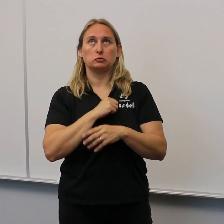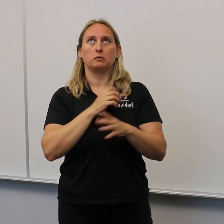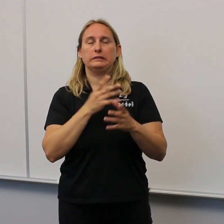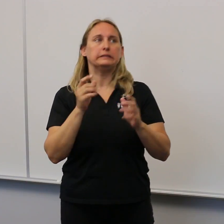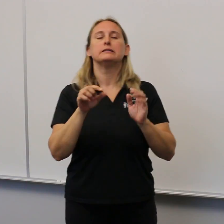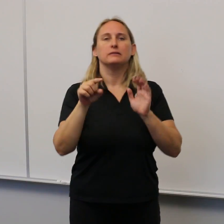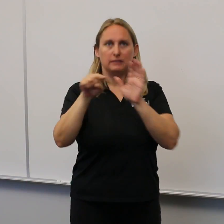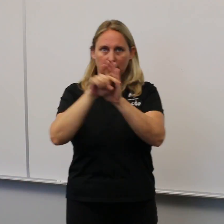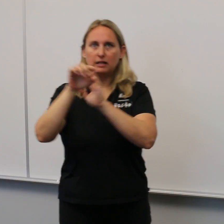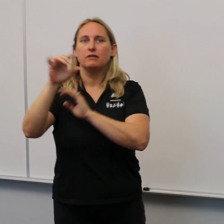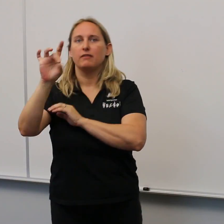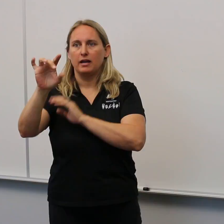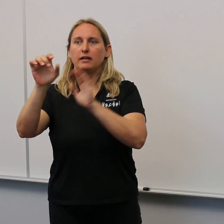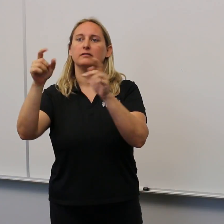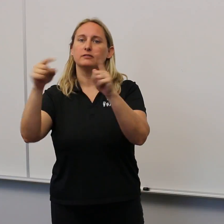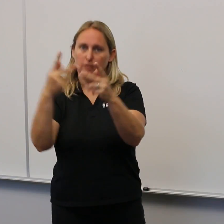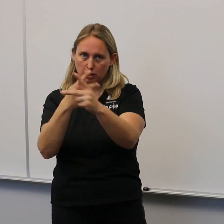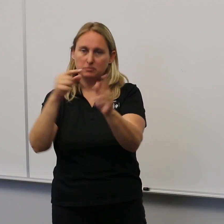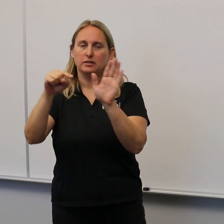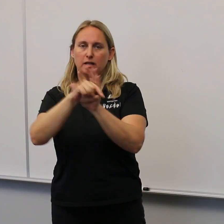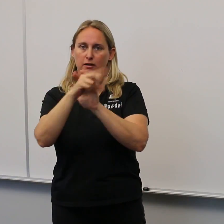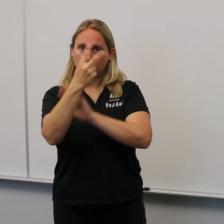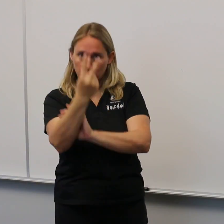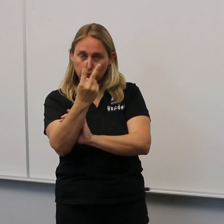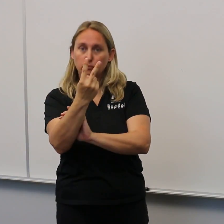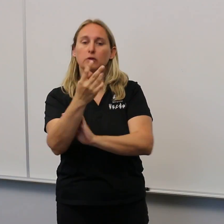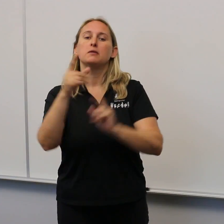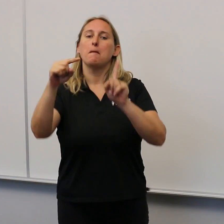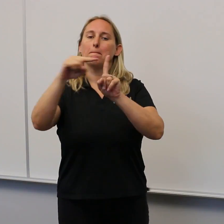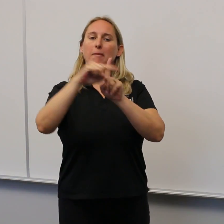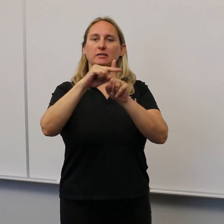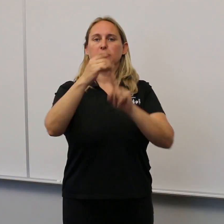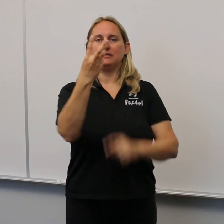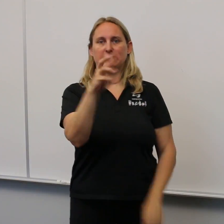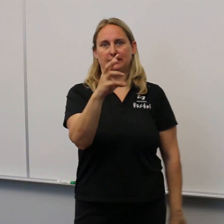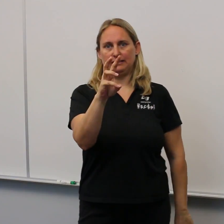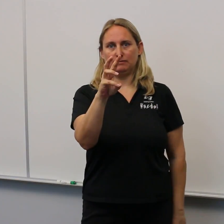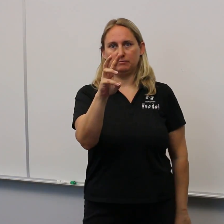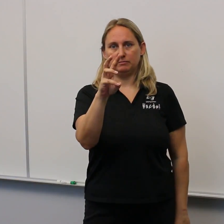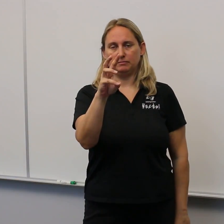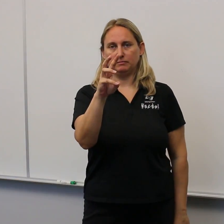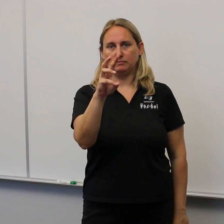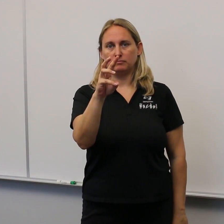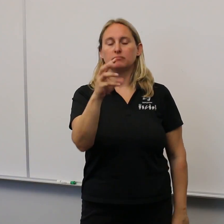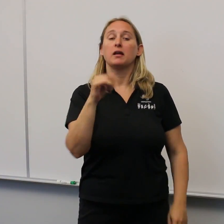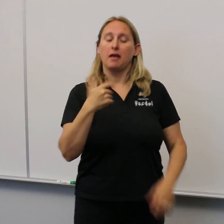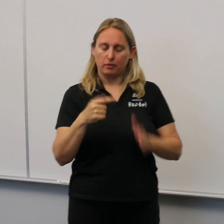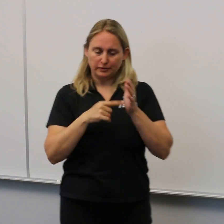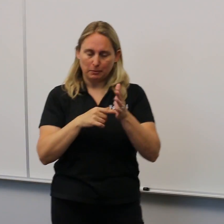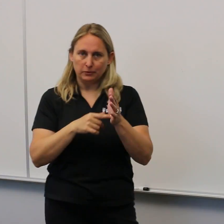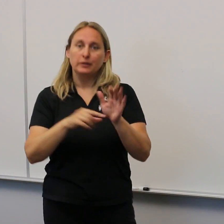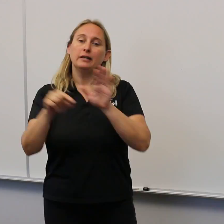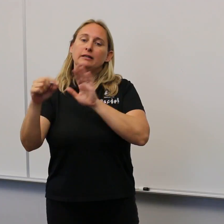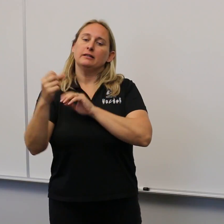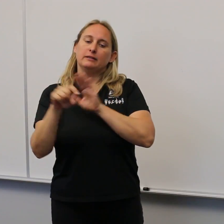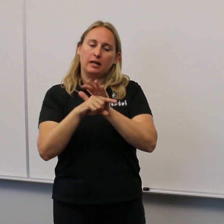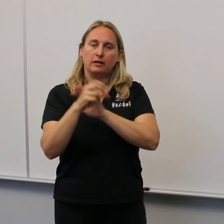negative 8 times negative 2 is positive 16. One more example, negative 12